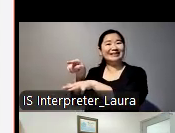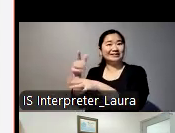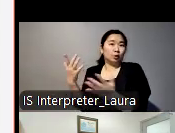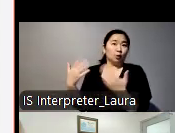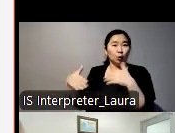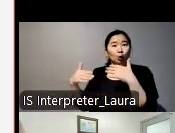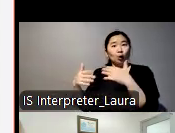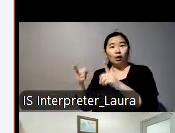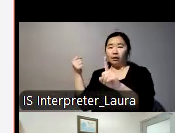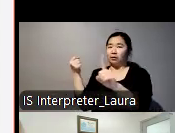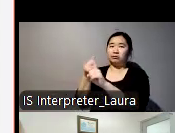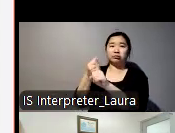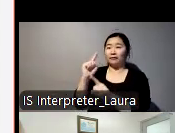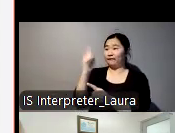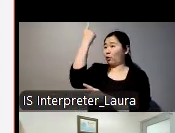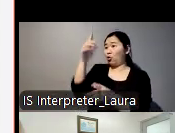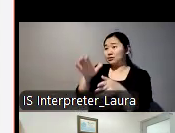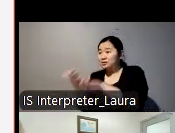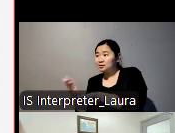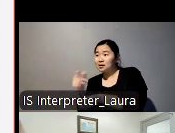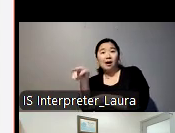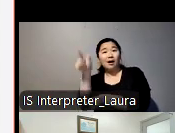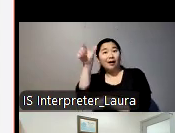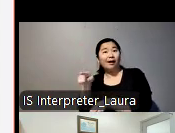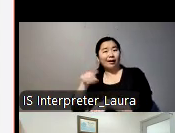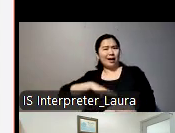study visit in Today. Korea. Because I don't.